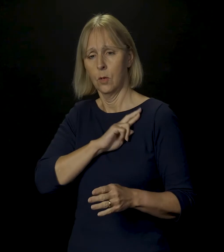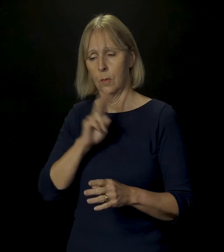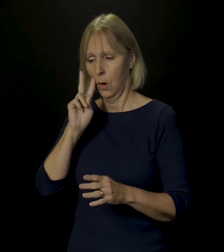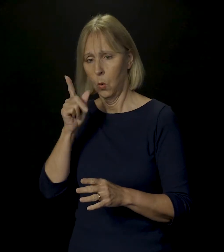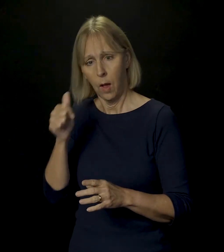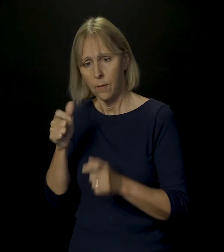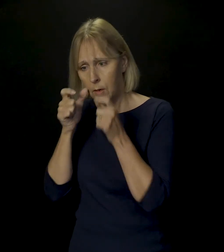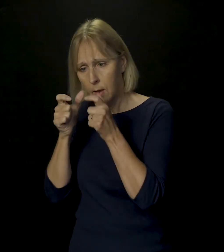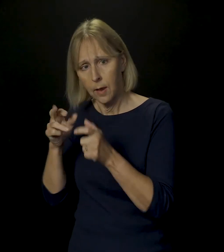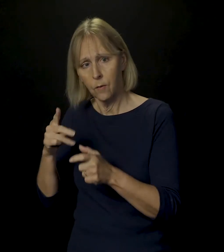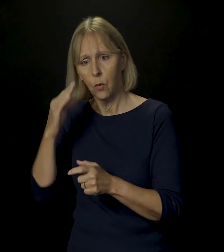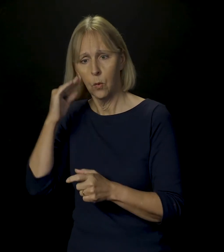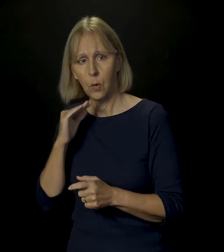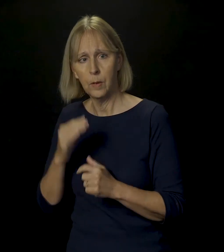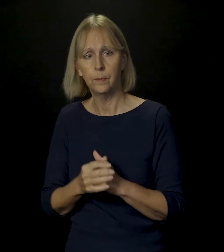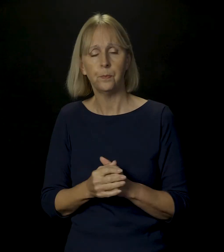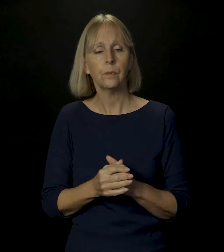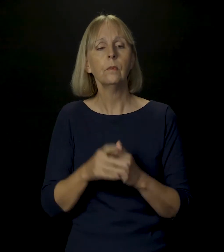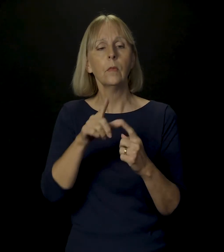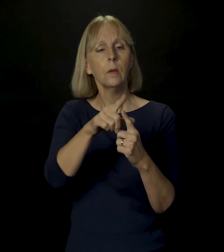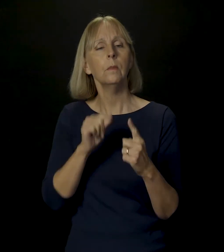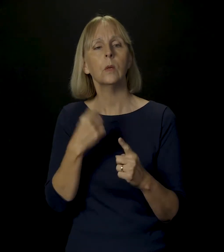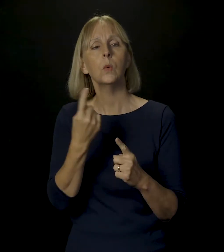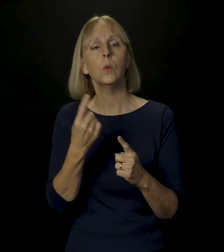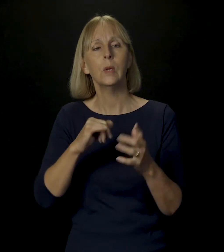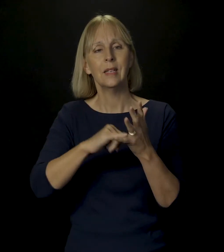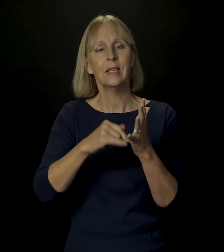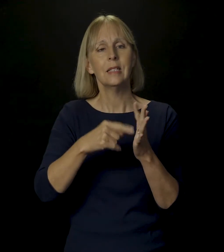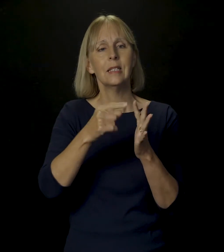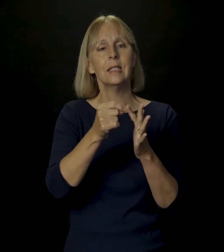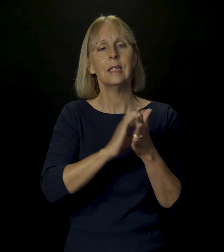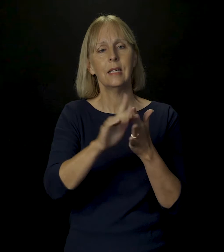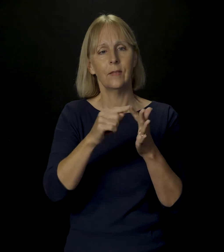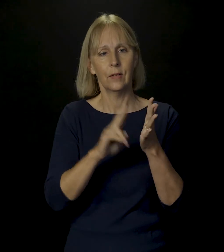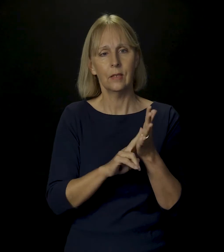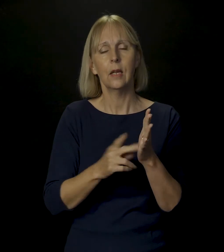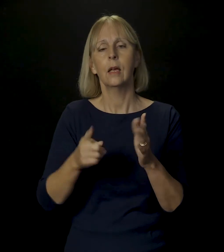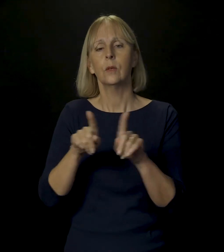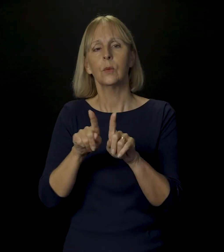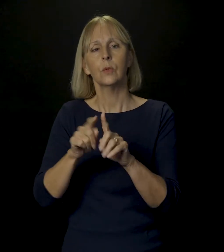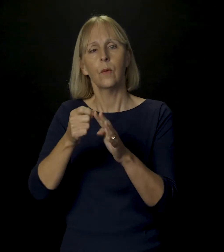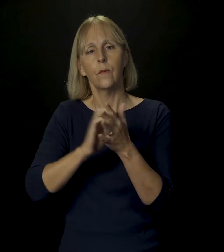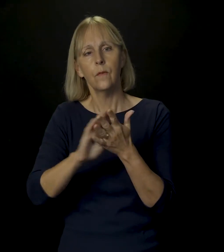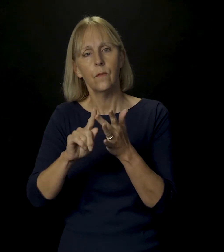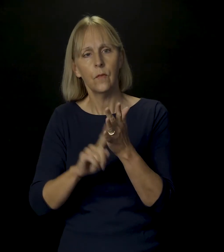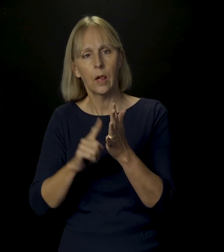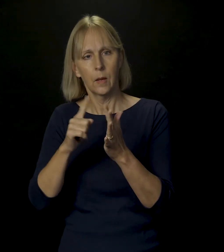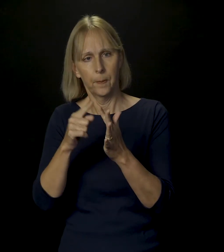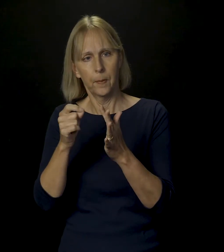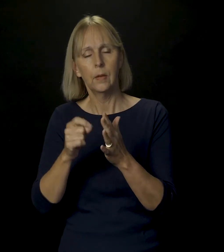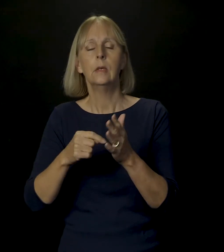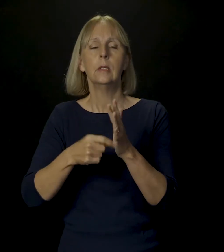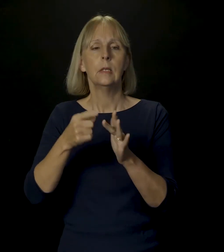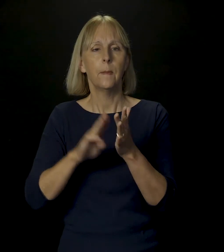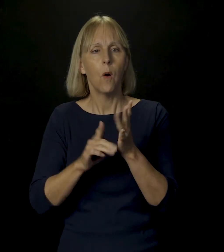proposal Pleased the group They chose Stephen A man full of faith And of the Holy Spirit And also Philip Prochorus Nicanor